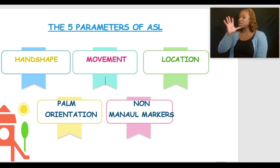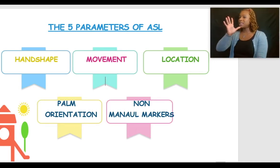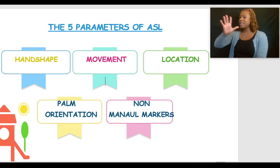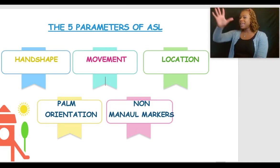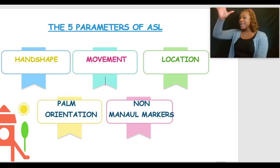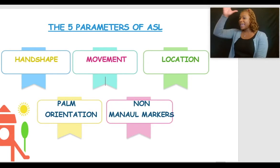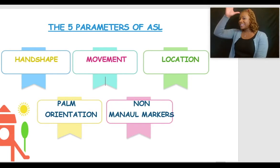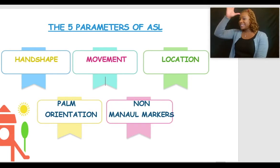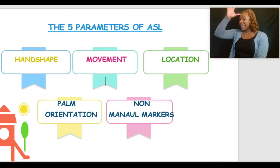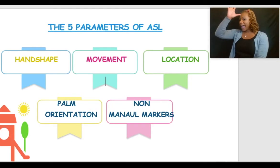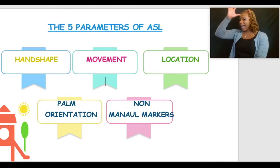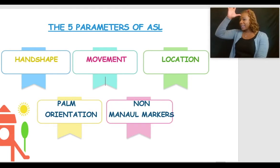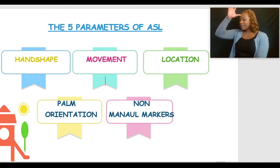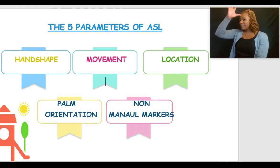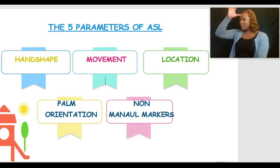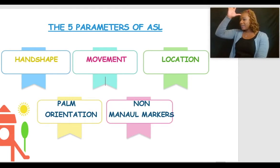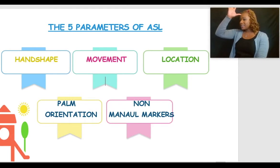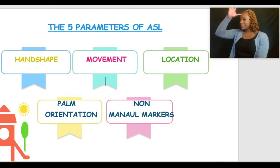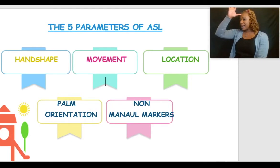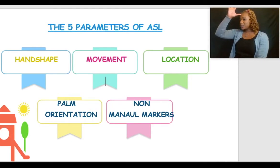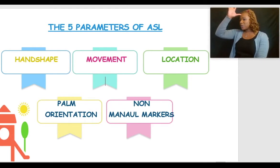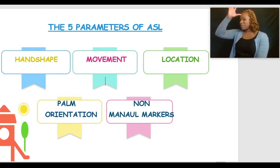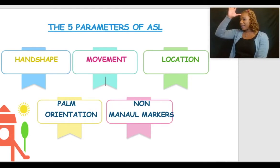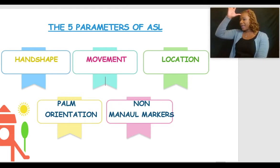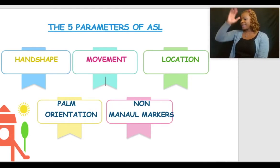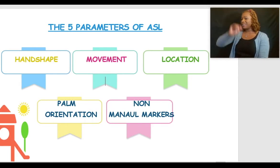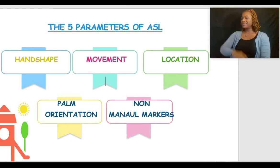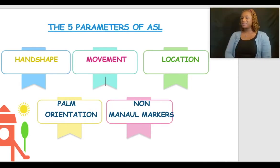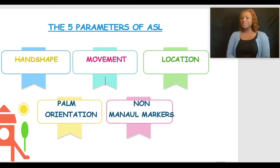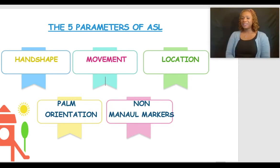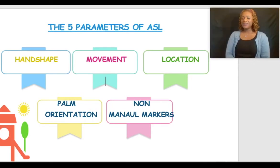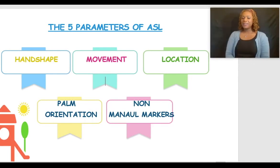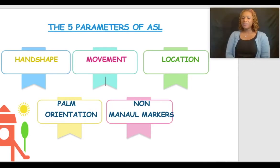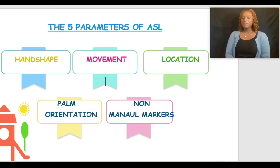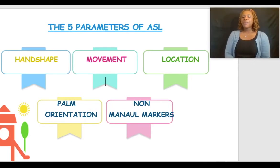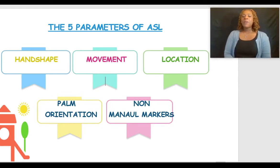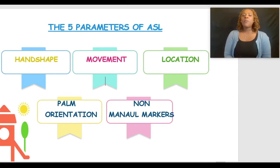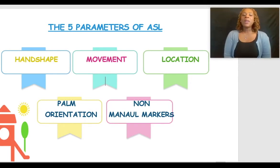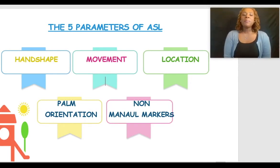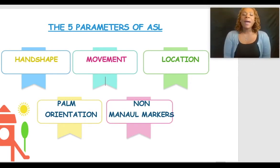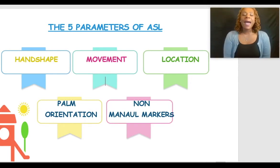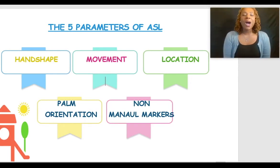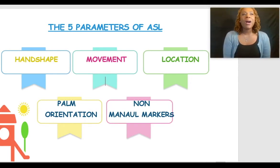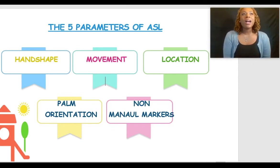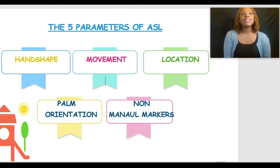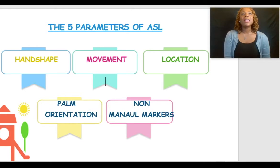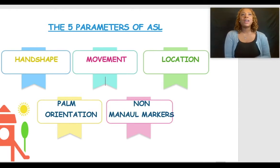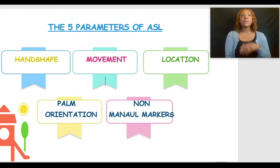chin and dad is signed on my head. What about another